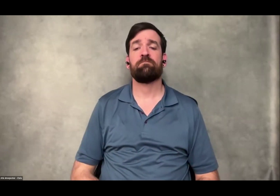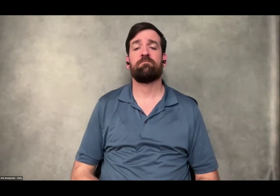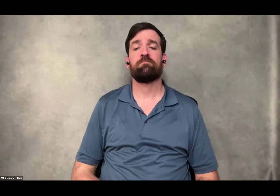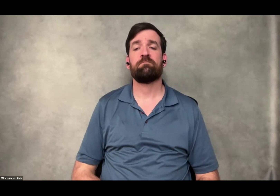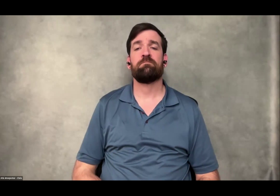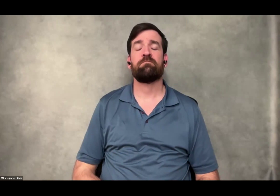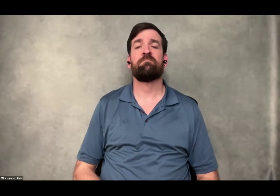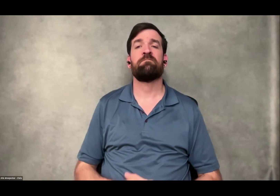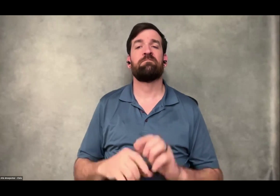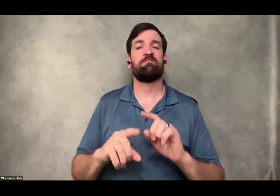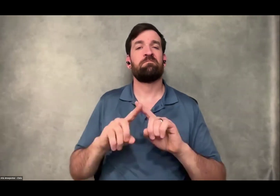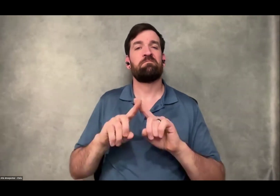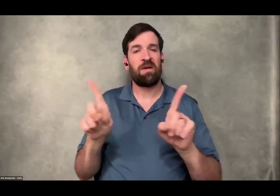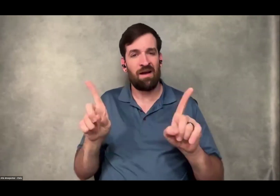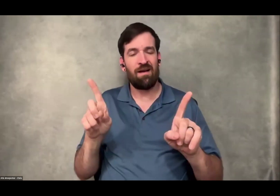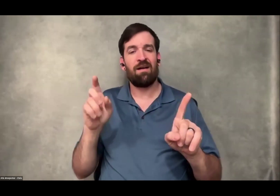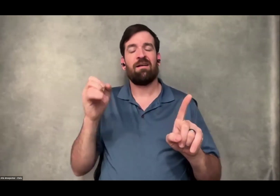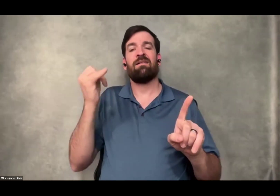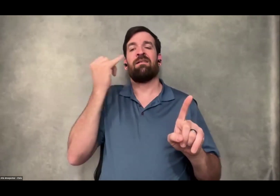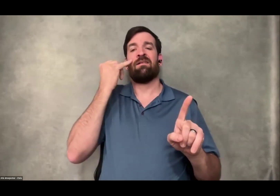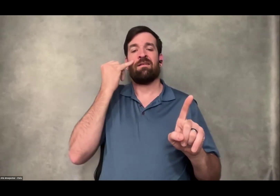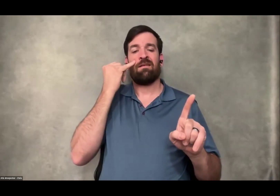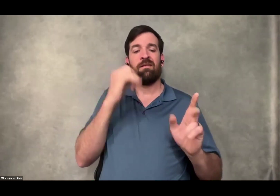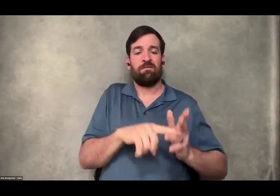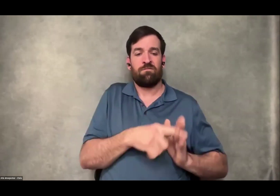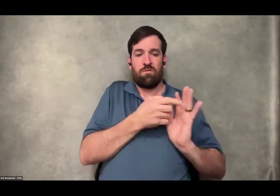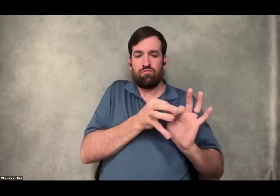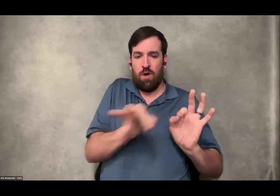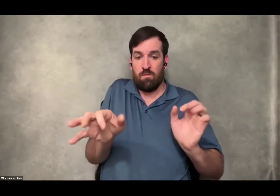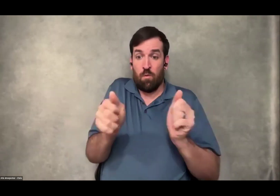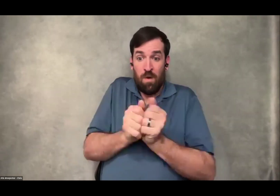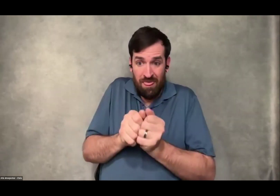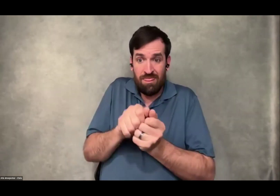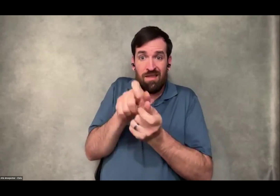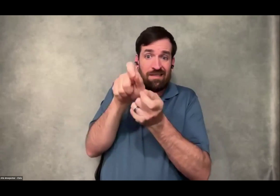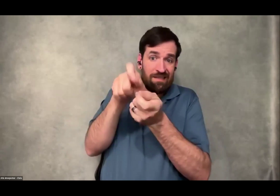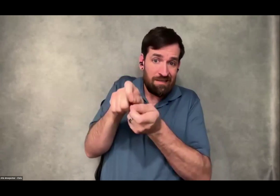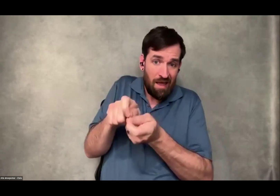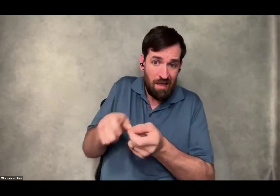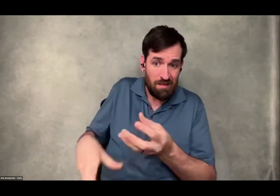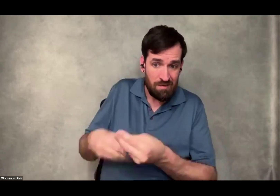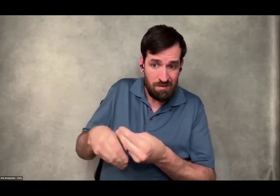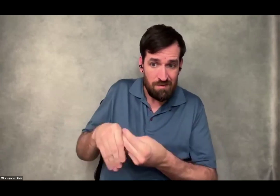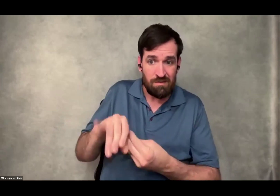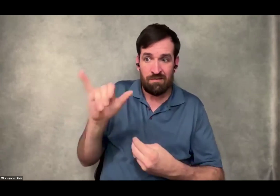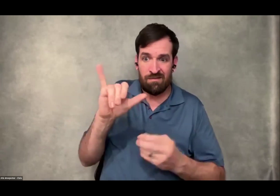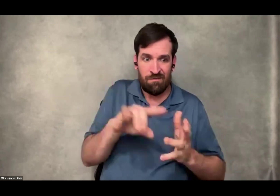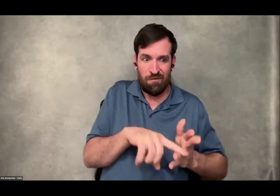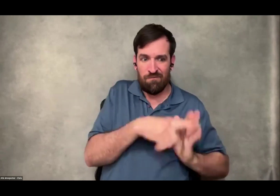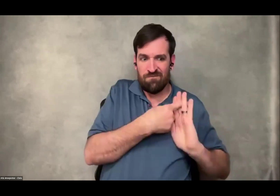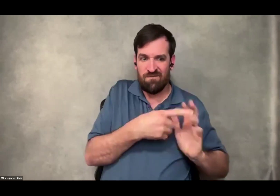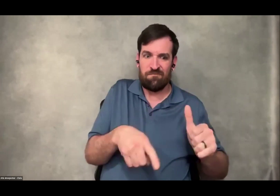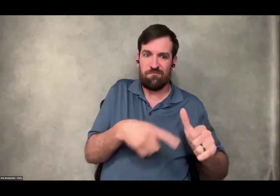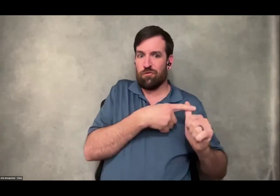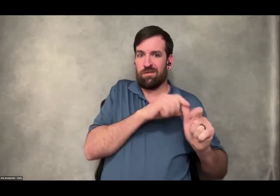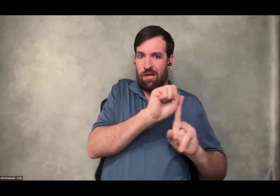But if we had prompted with those details, as in the first scenario,